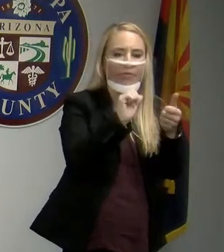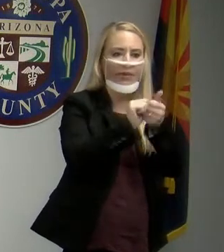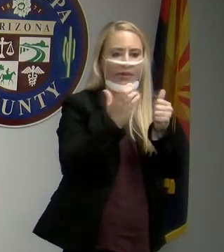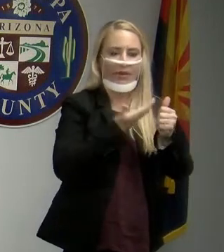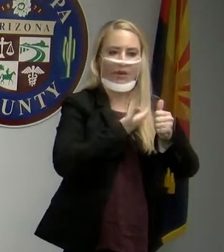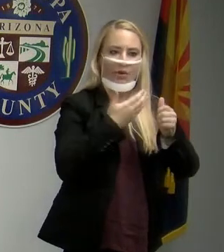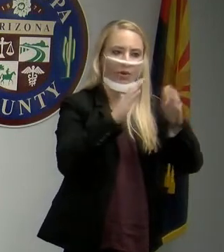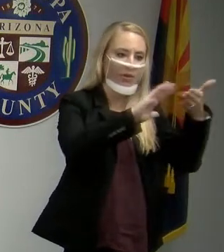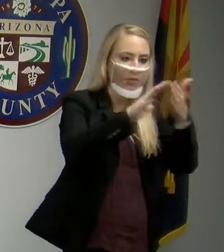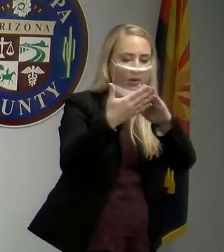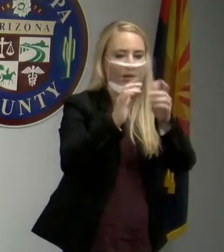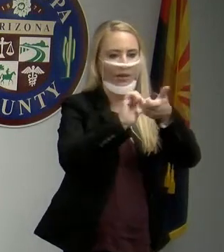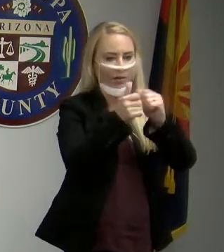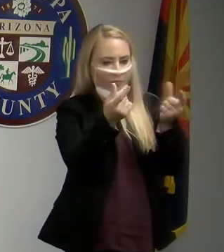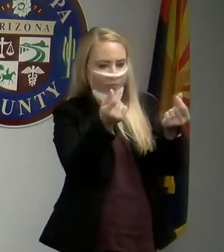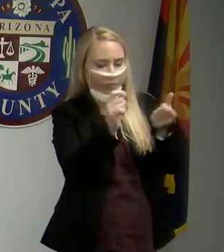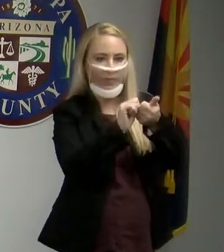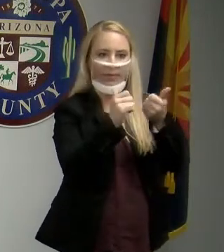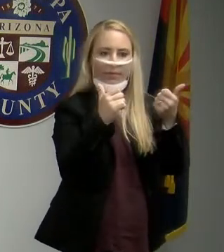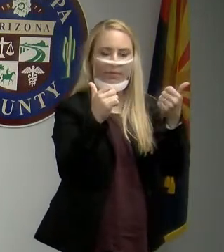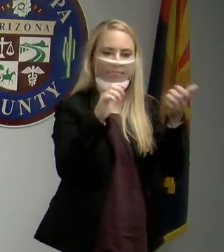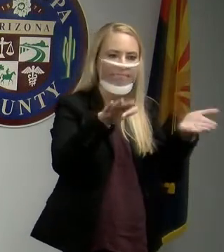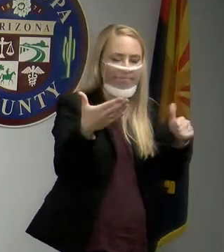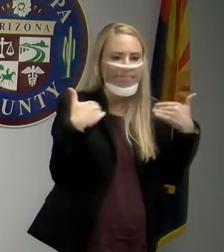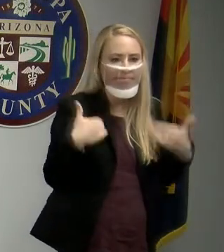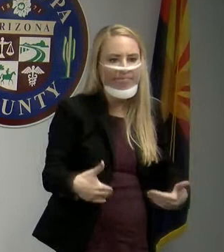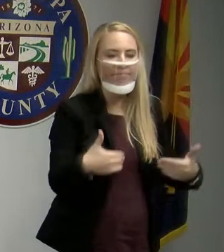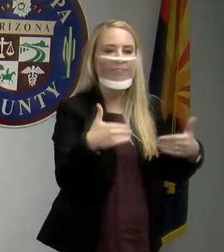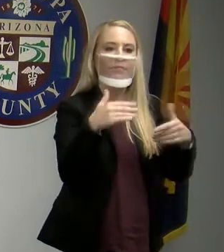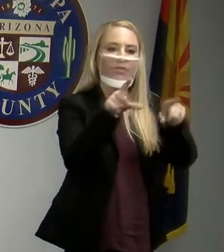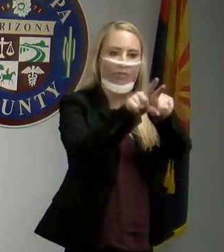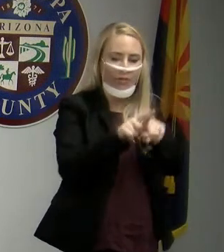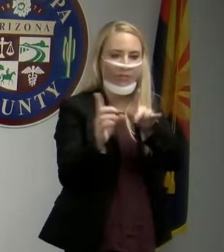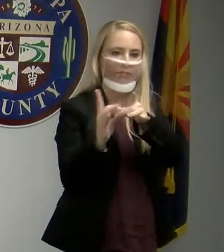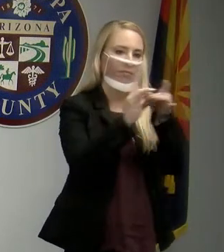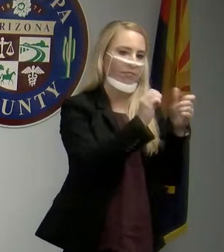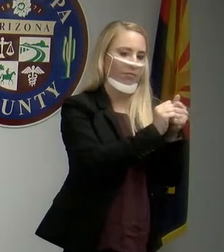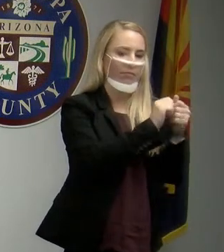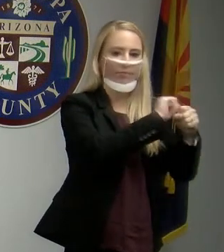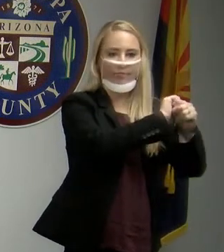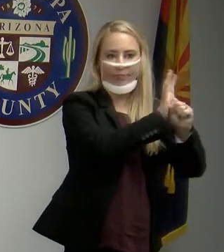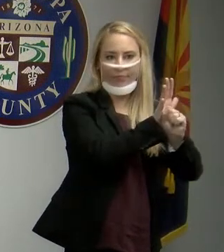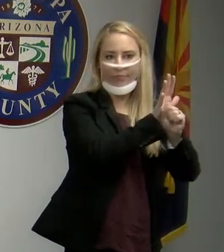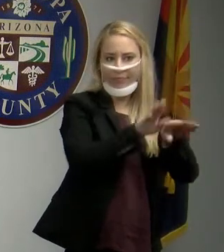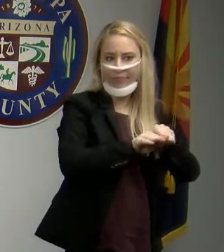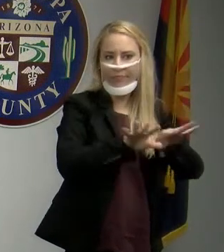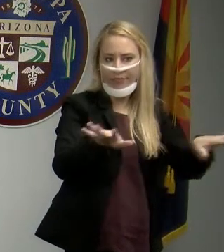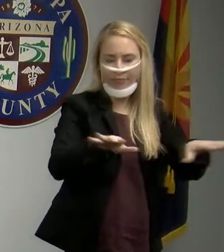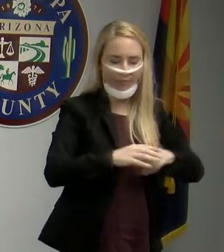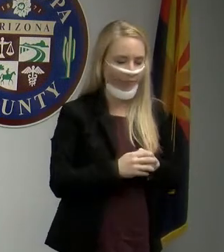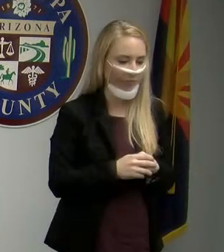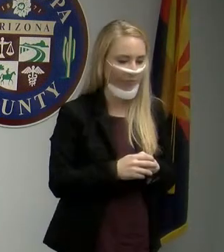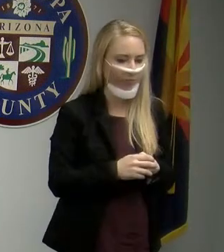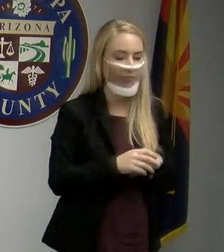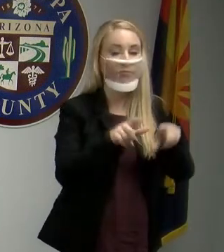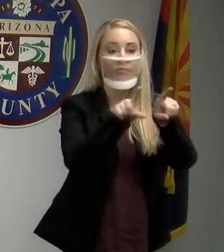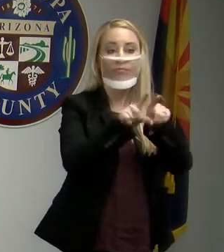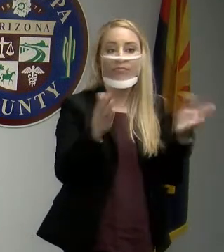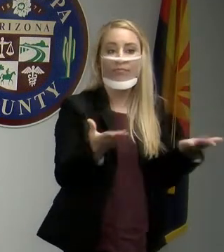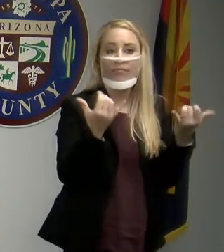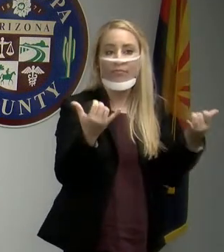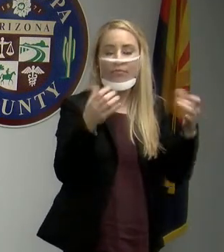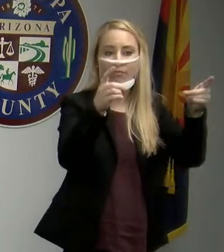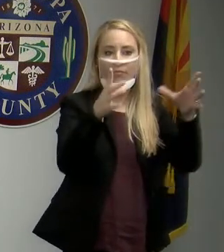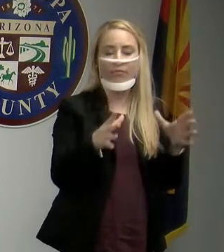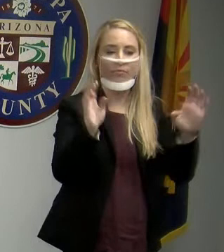our community, and of course in the context of the COVID-19 pandemic. Also with me today, I have the Director of Emergency